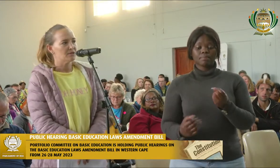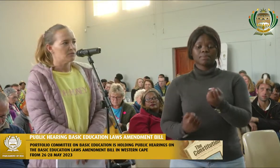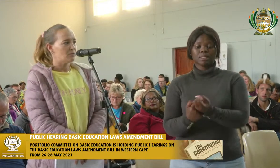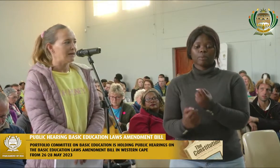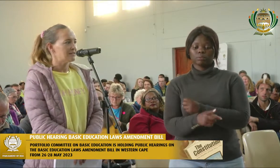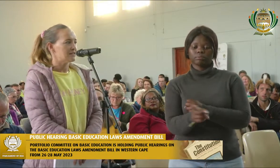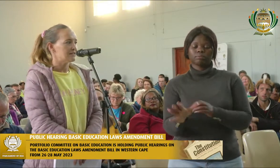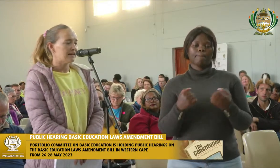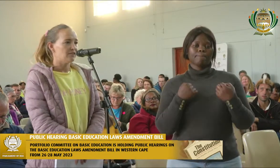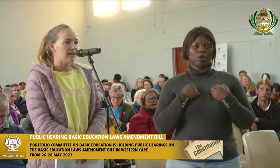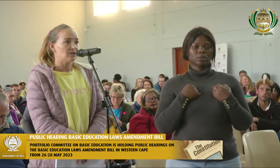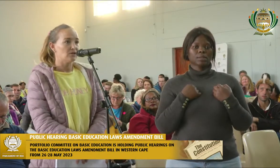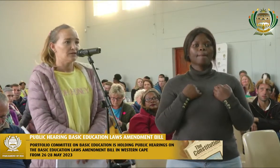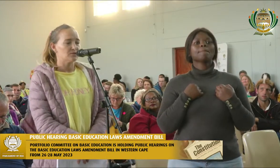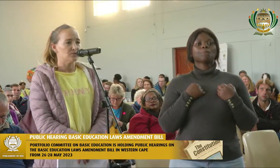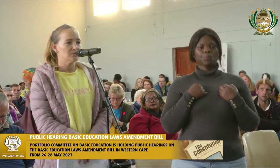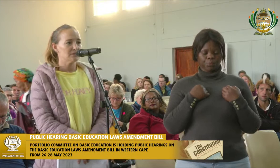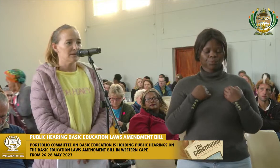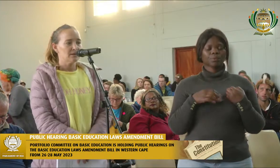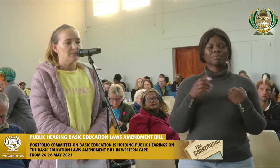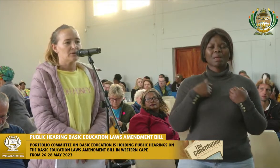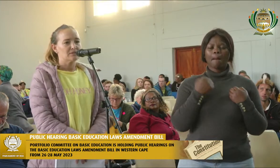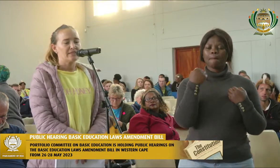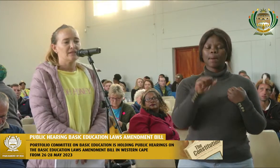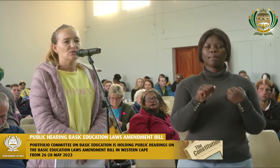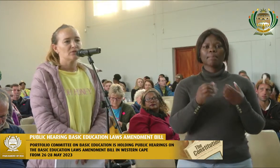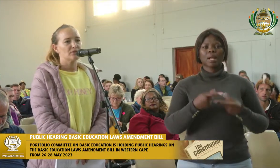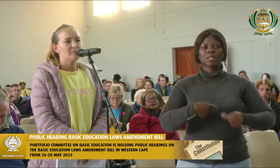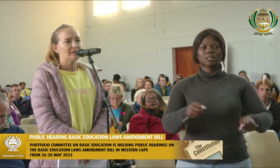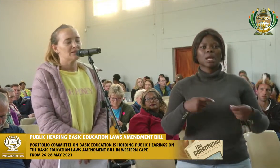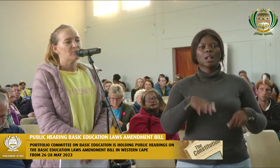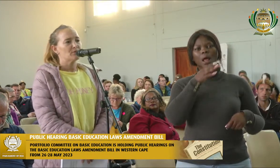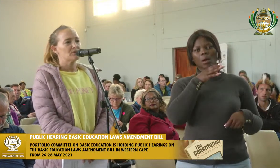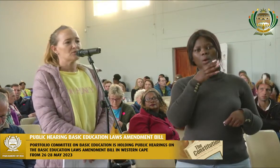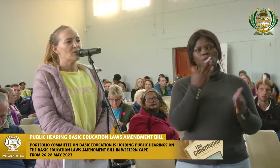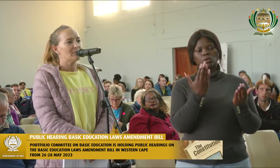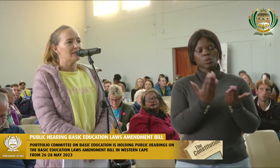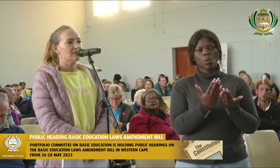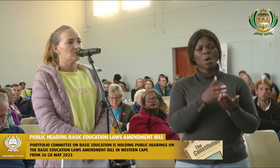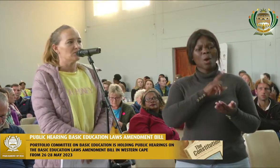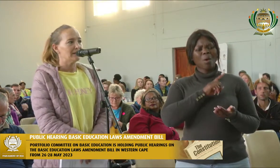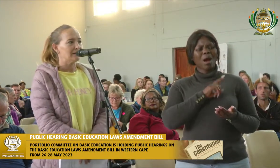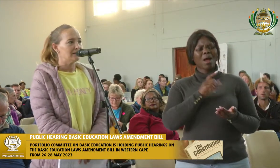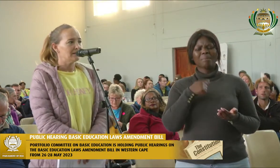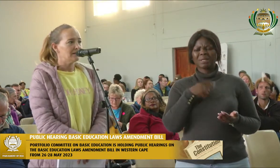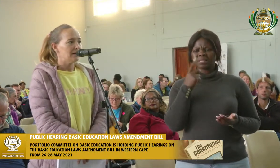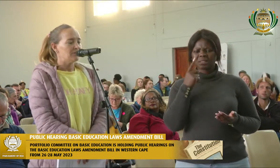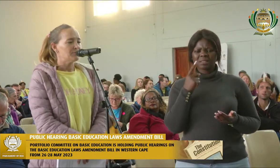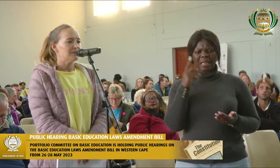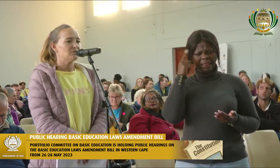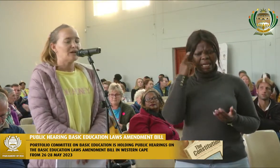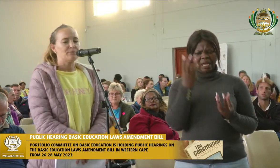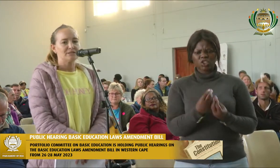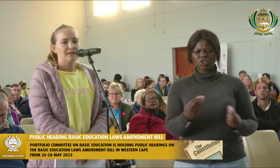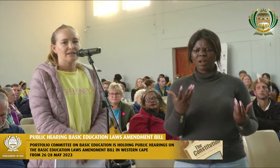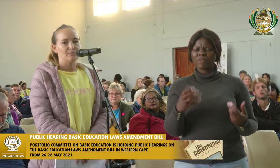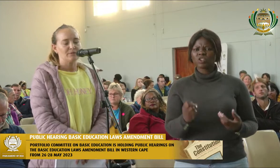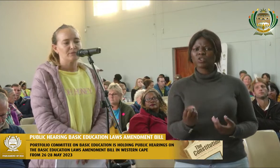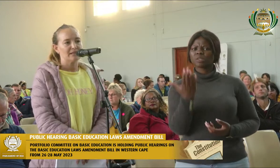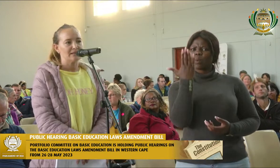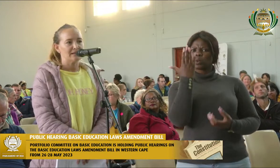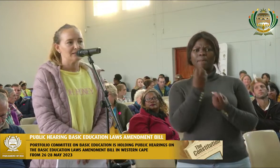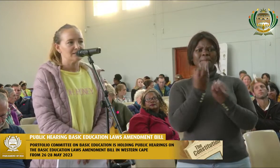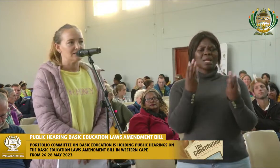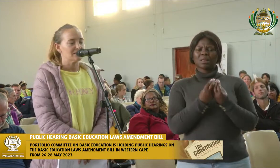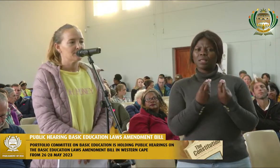I oppose. One is the sale of alcohol at schools, because I think children are being exposed to so many things already, and we want to try to protect them